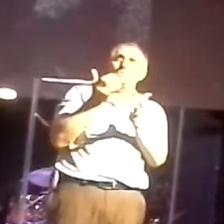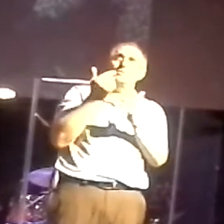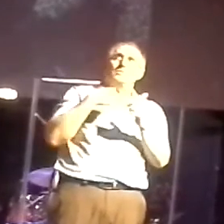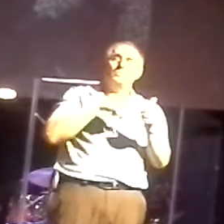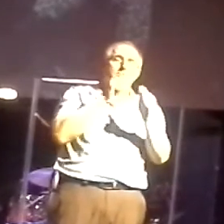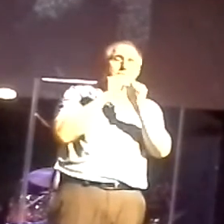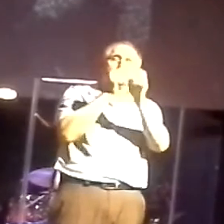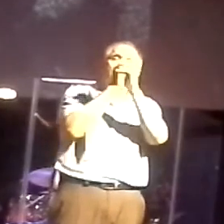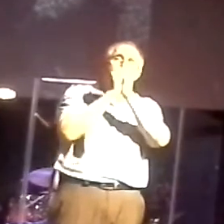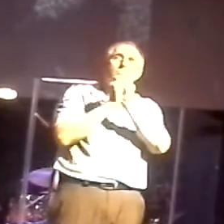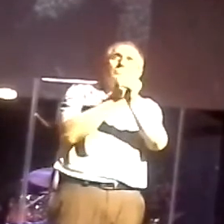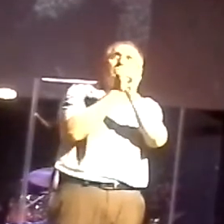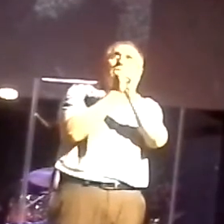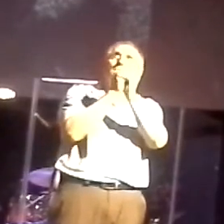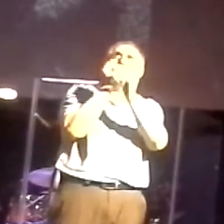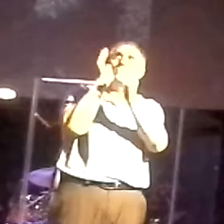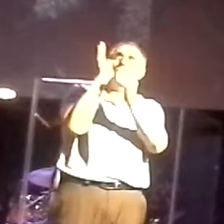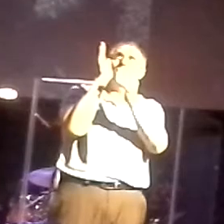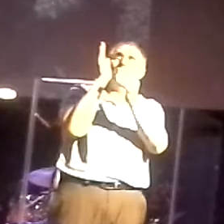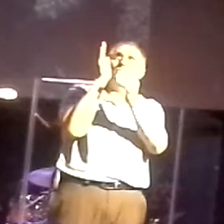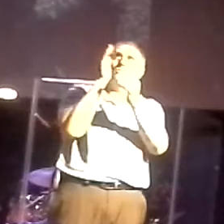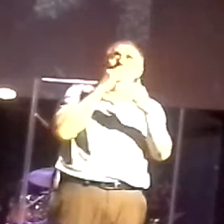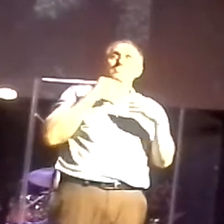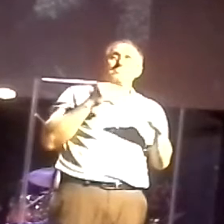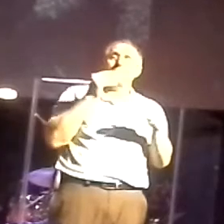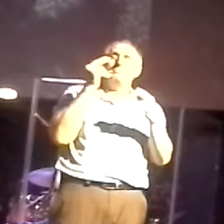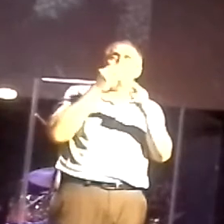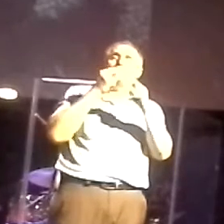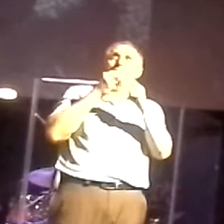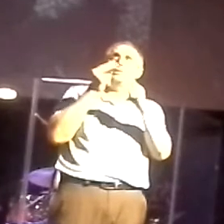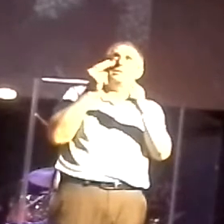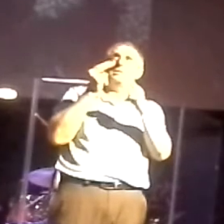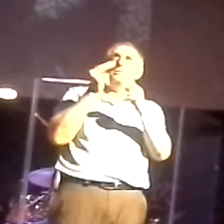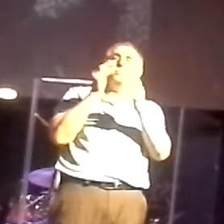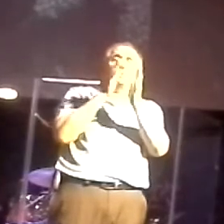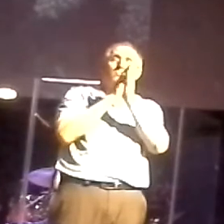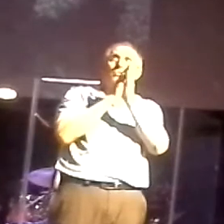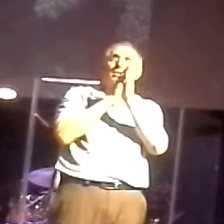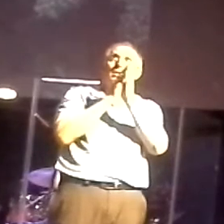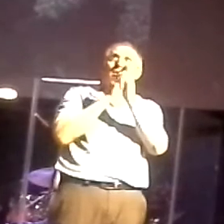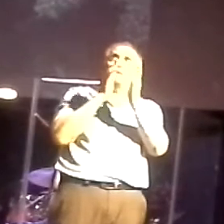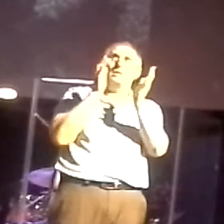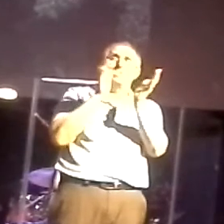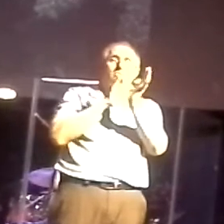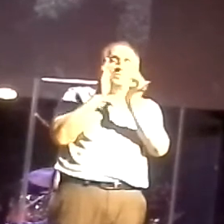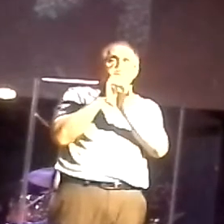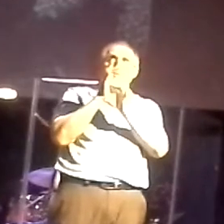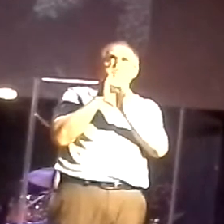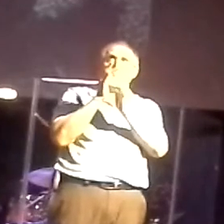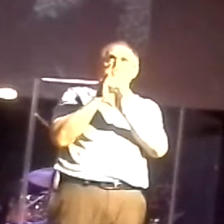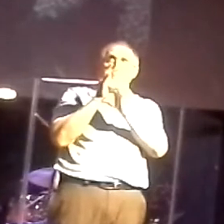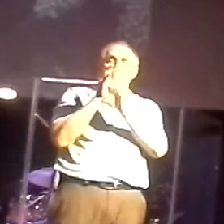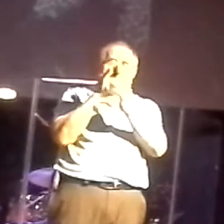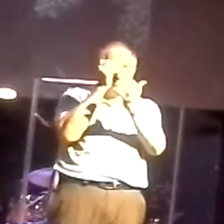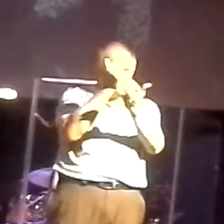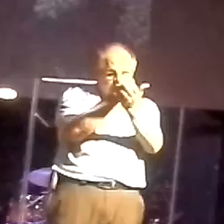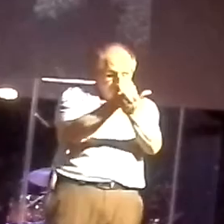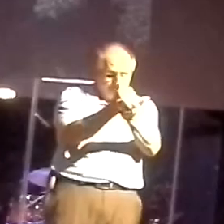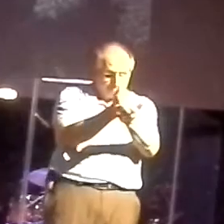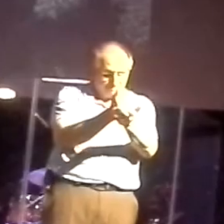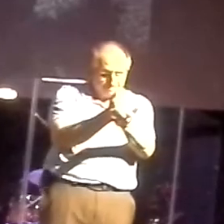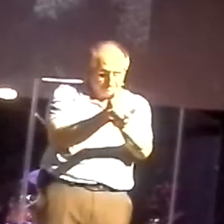continue worshiping your mighty holy name this morning. We pray these things in the name of Jesus this morning.